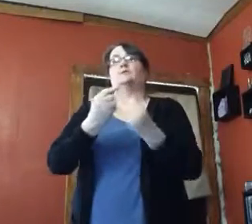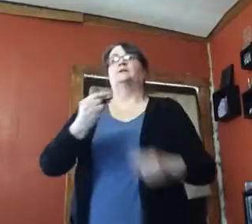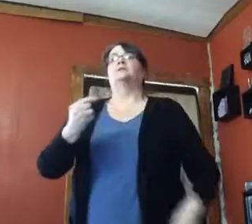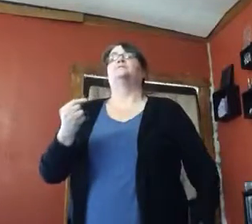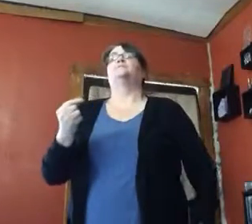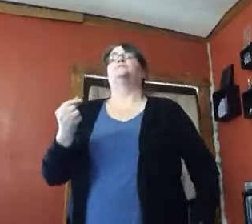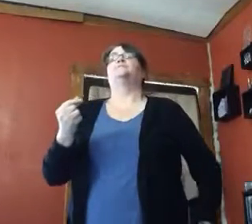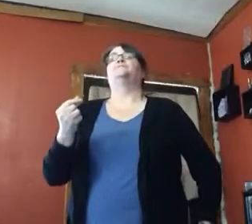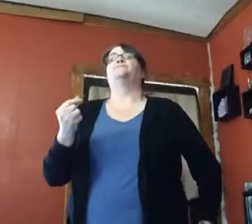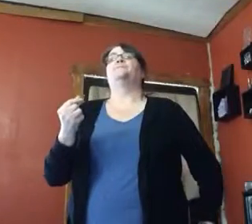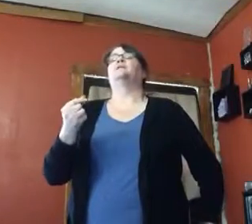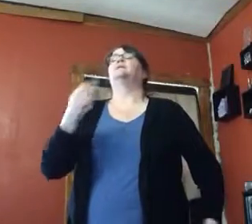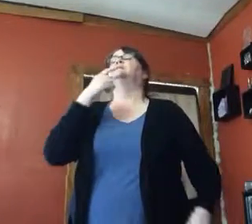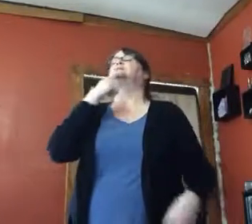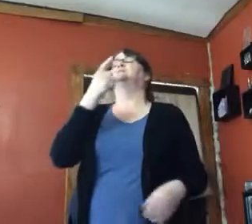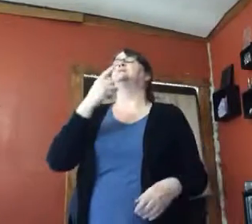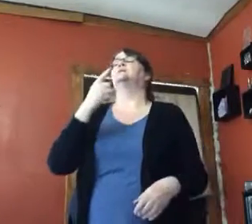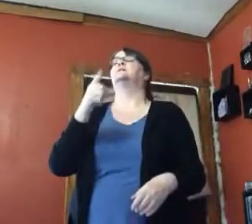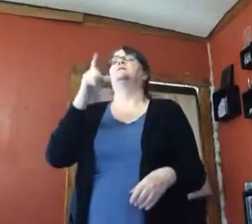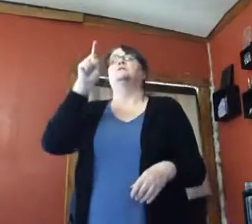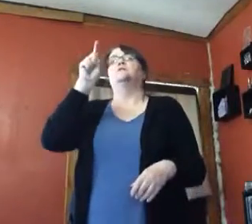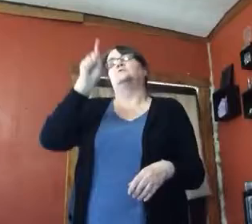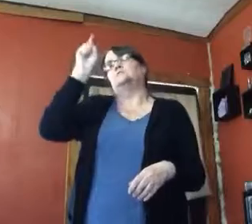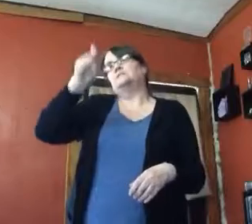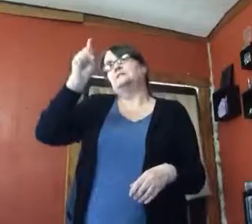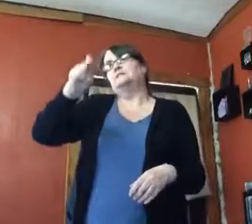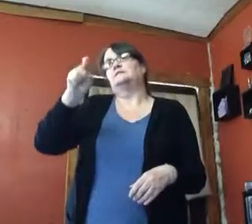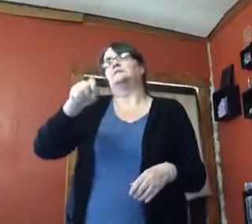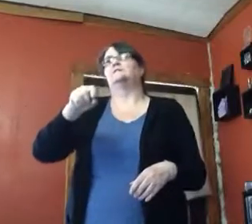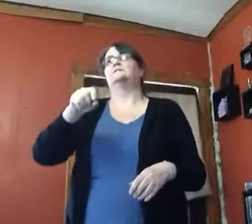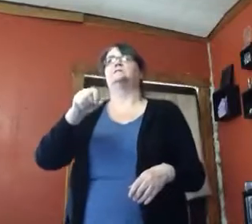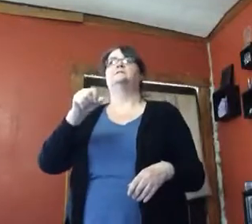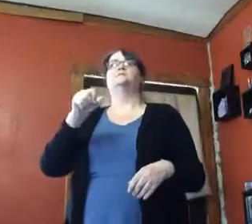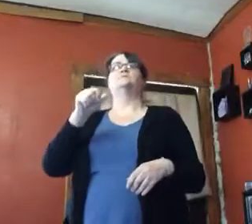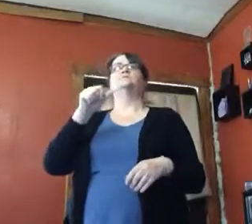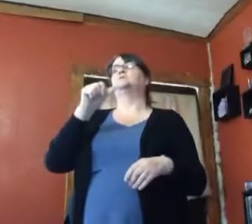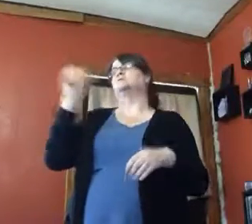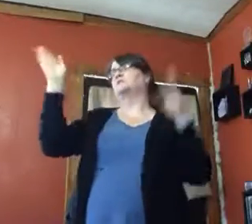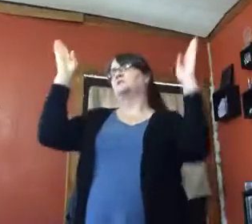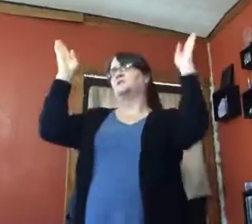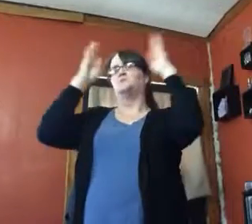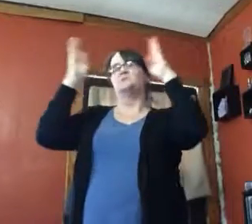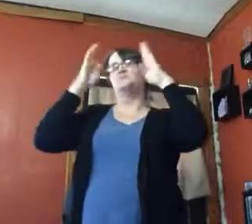Dr. Robert Smith, a surgeon and Oxford Group member who